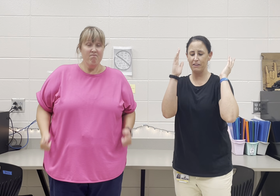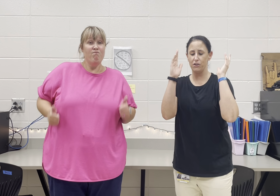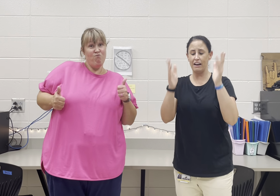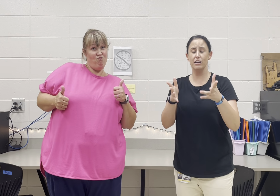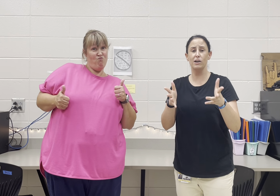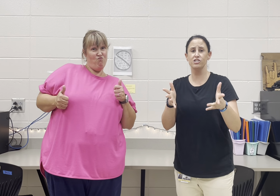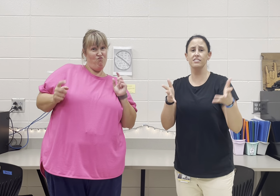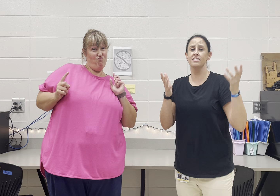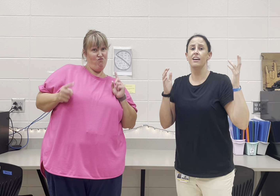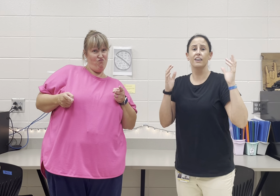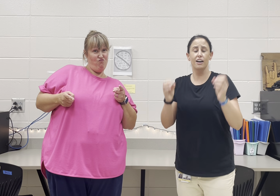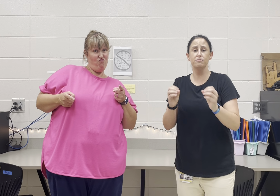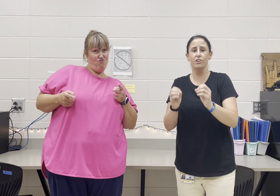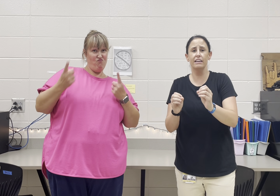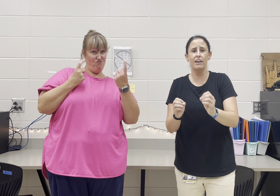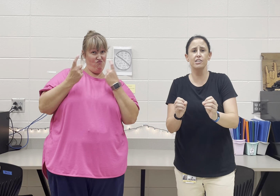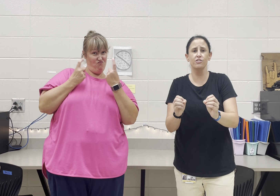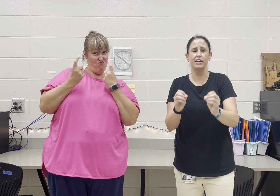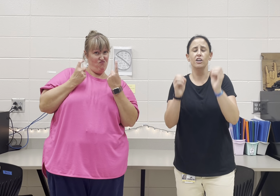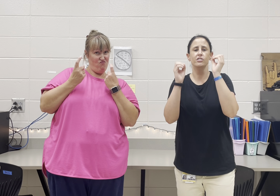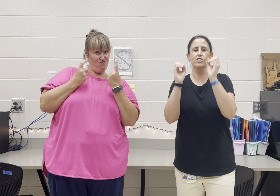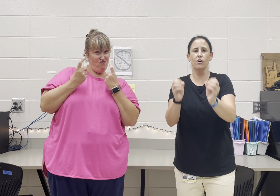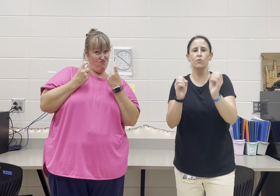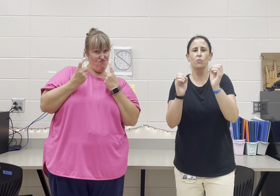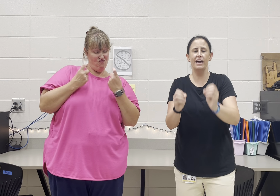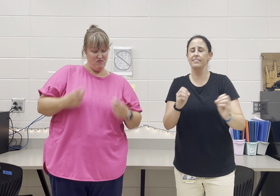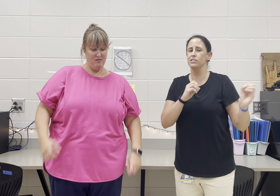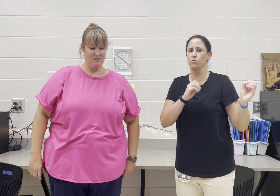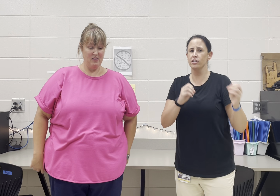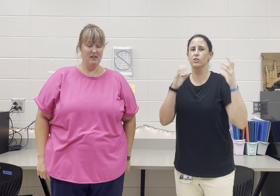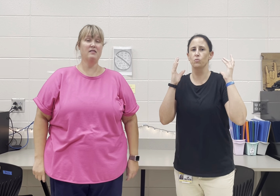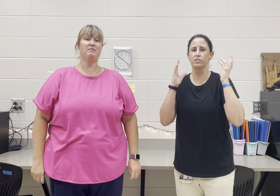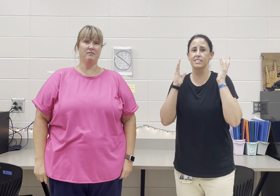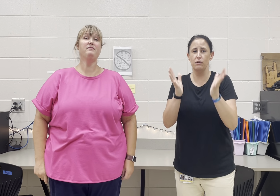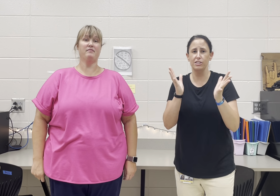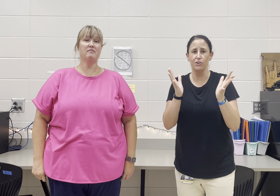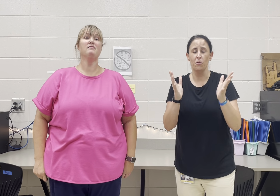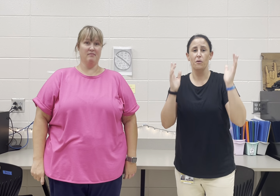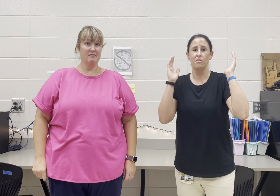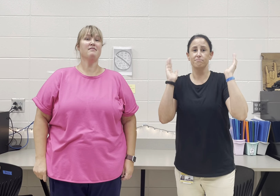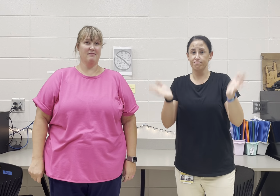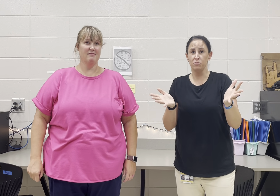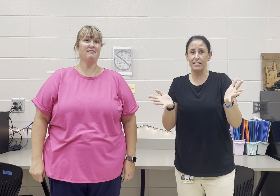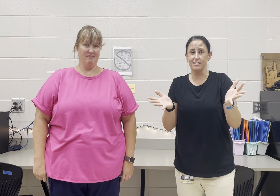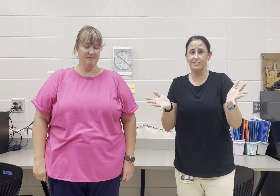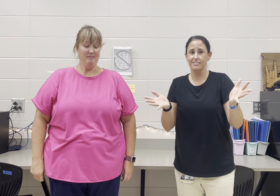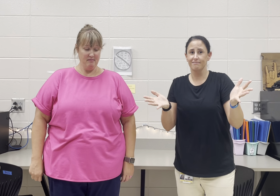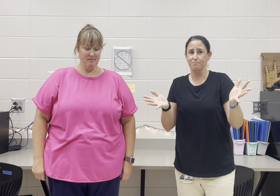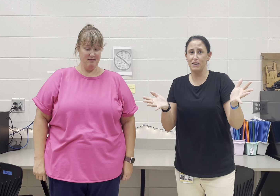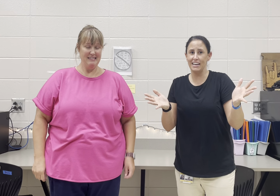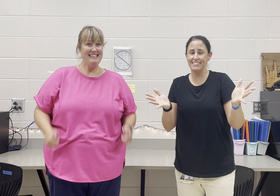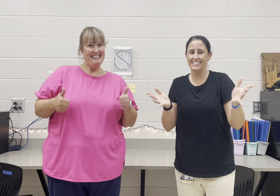have any questions, come during advisory. Don't wait. These words will stay with you. Practice. Bye, guys.